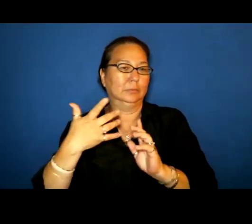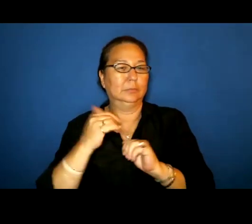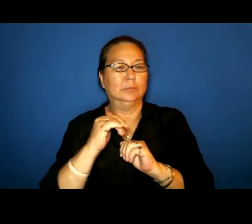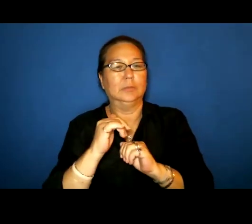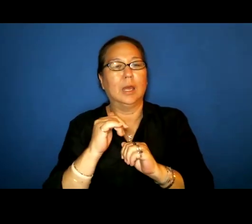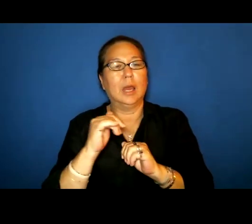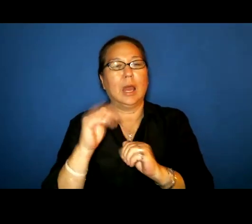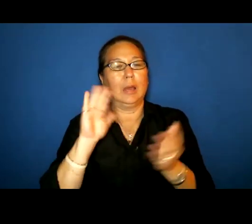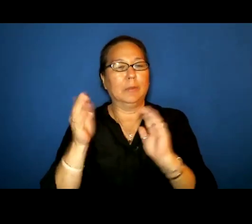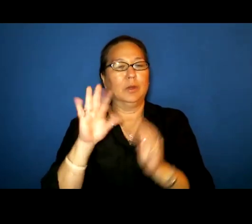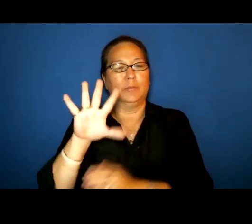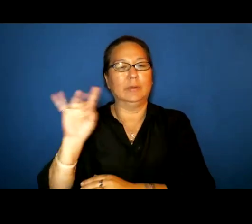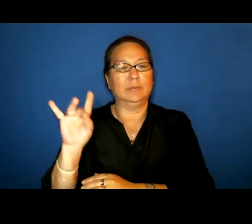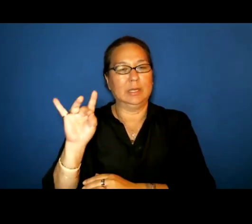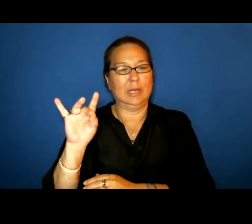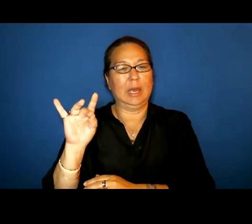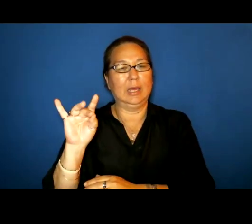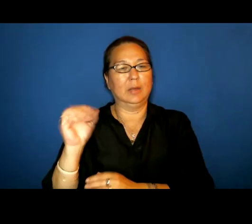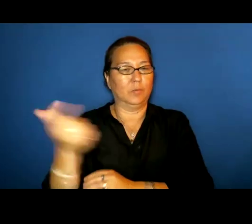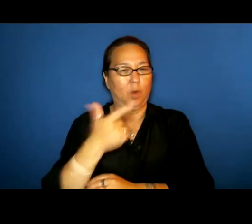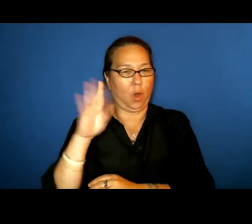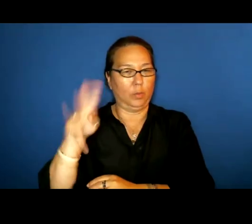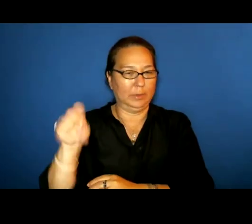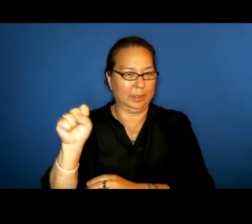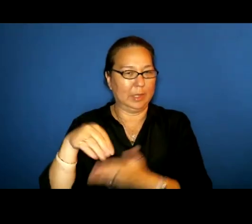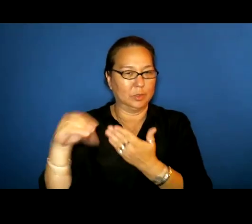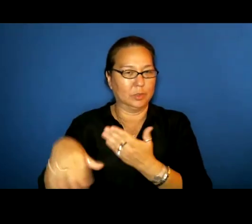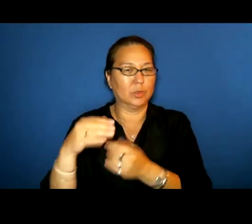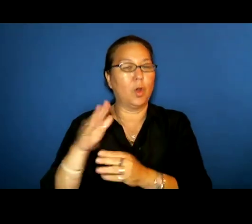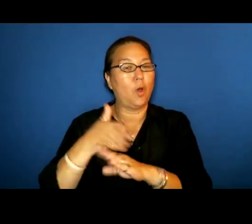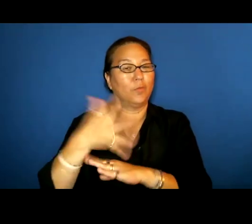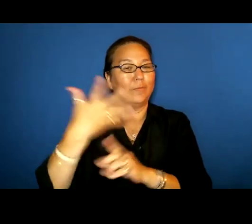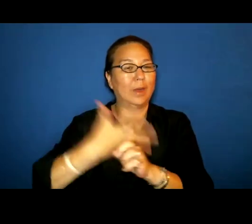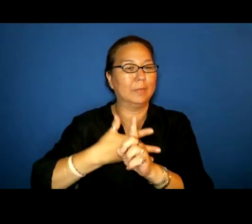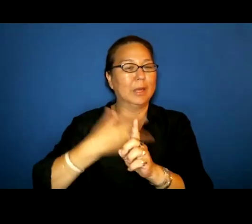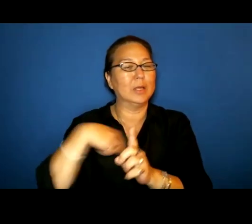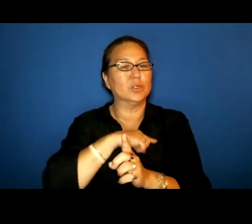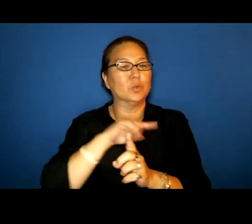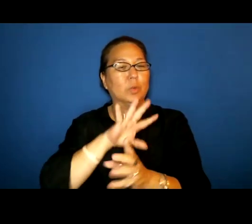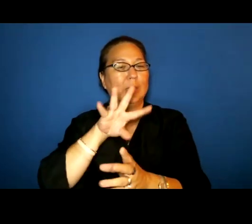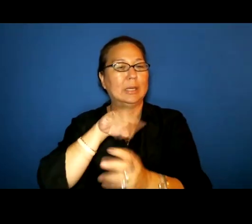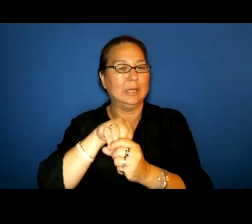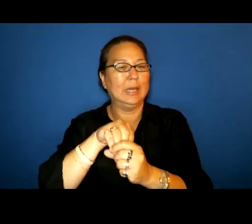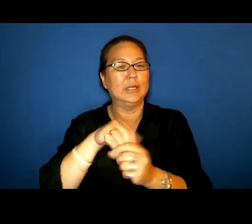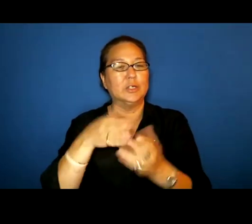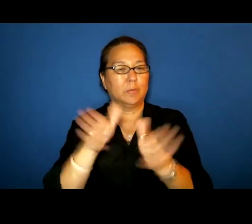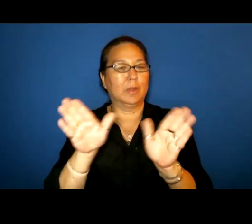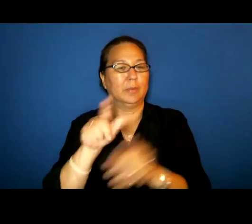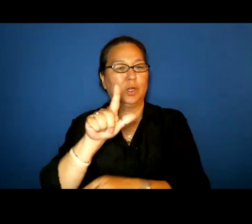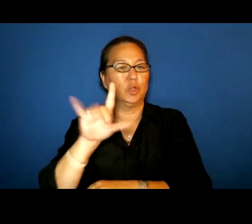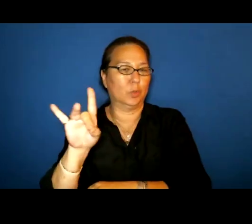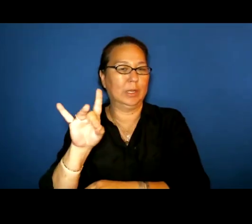open meetings. The task force met its charge. Applications from lower income geographic tiers